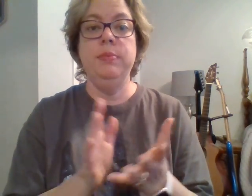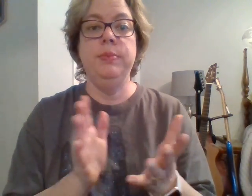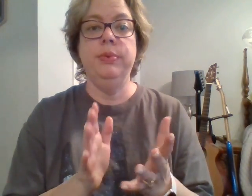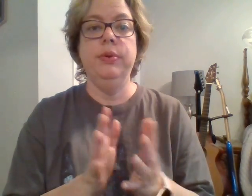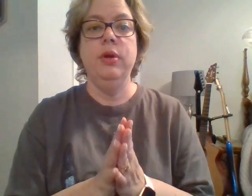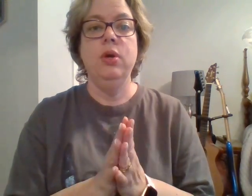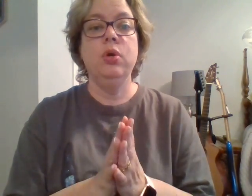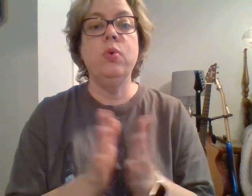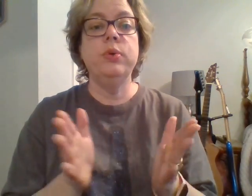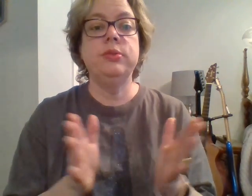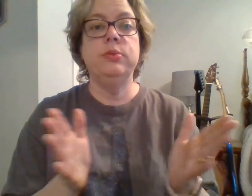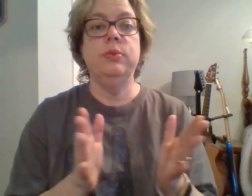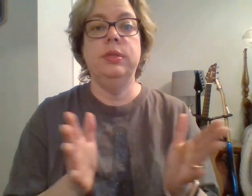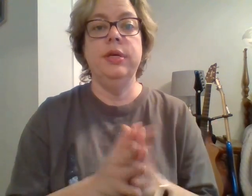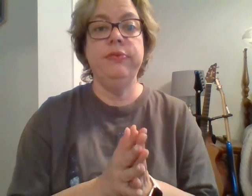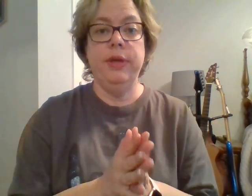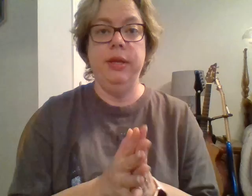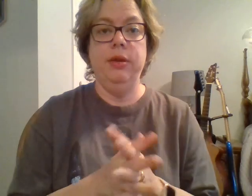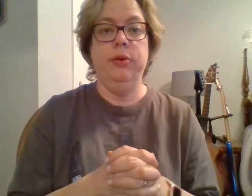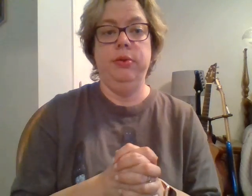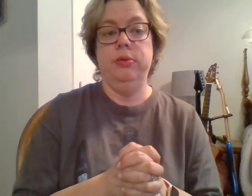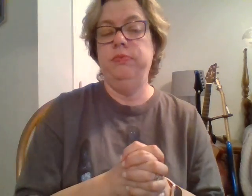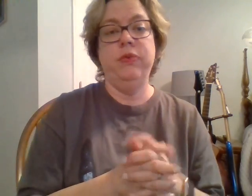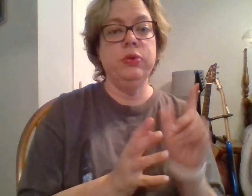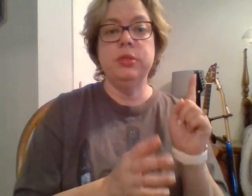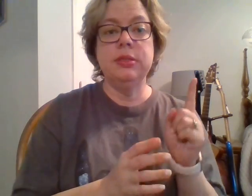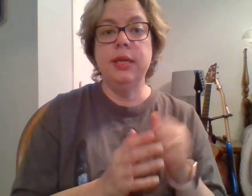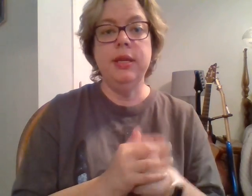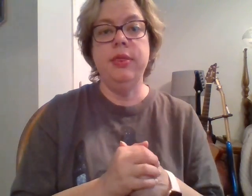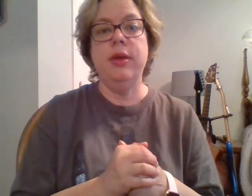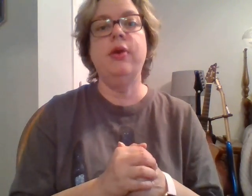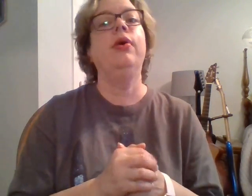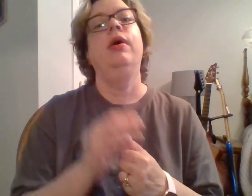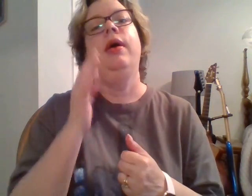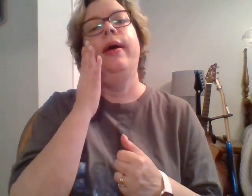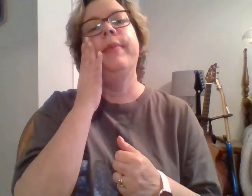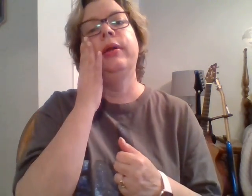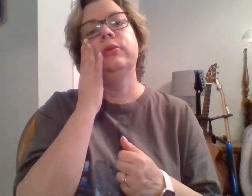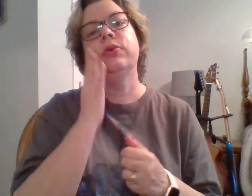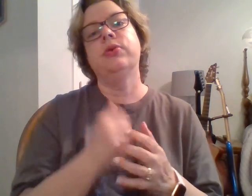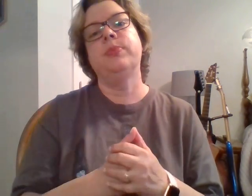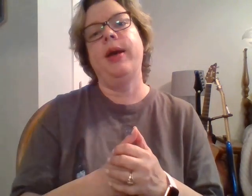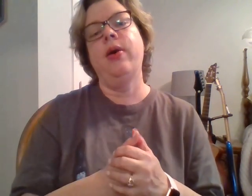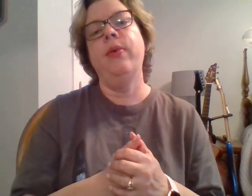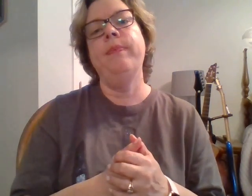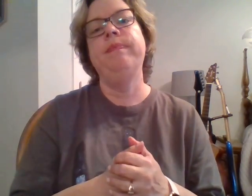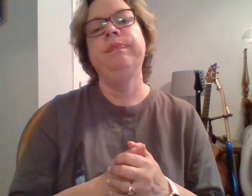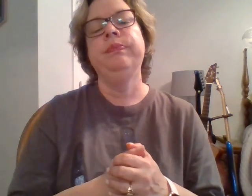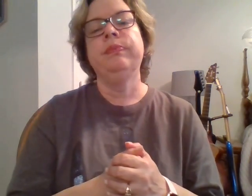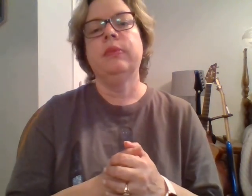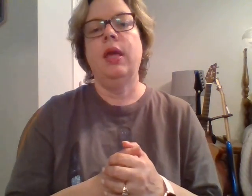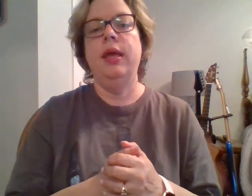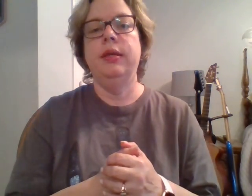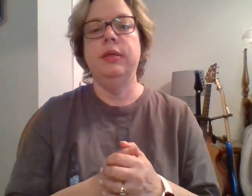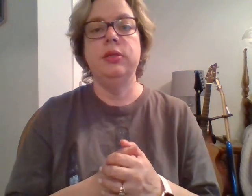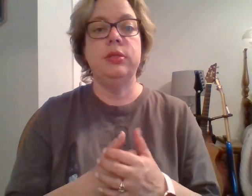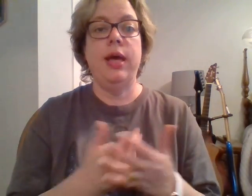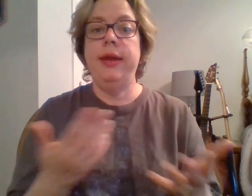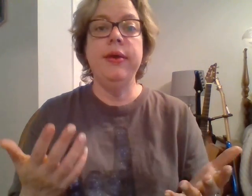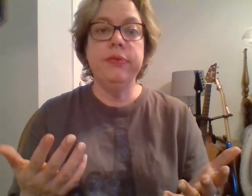remember going to a deaf lady, her first Sunday there at my church back home. And I had never talked